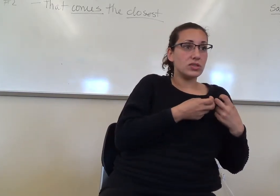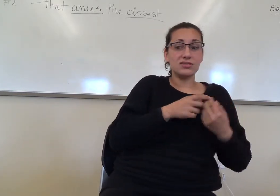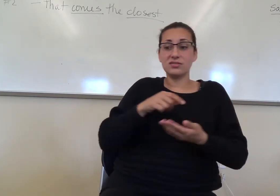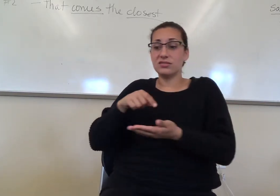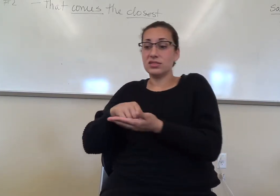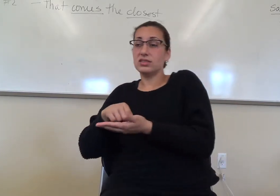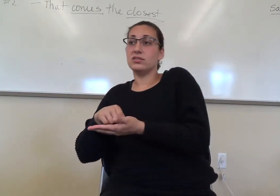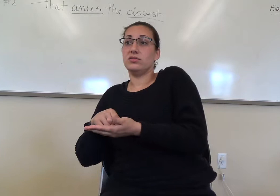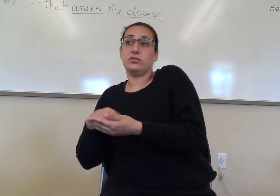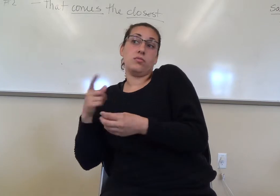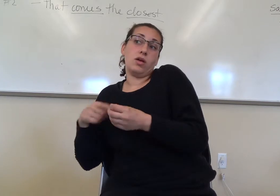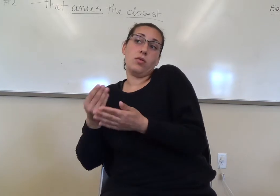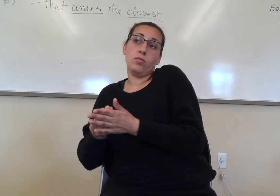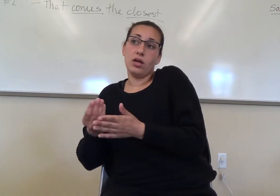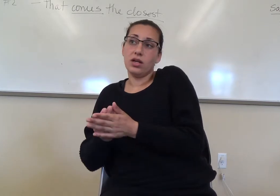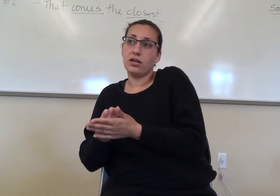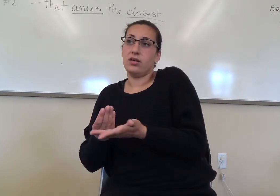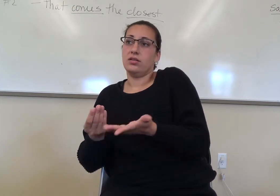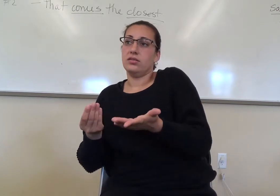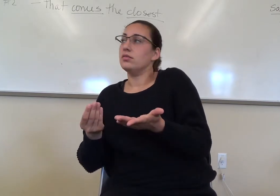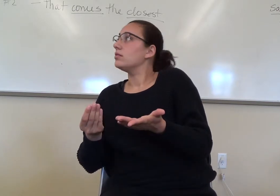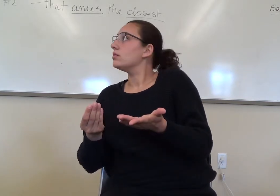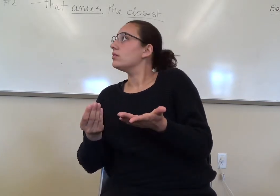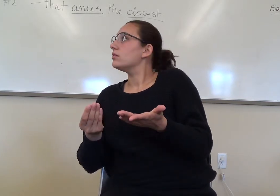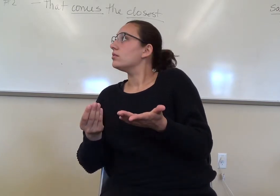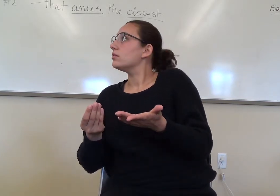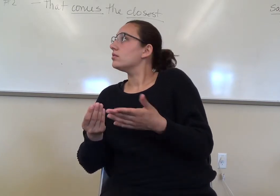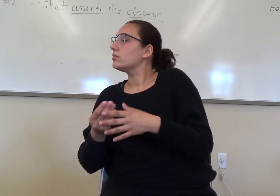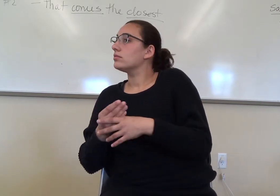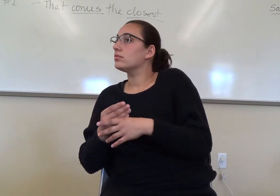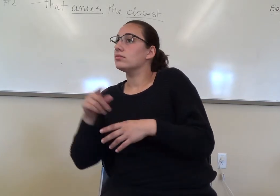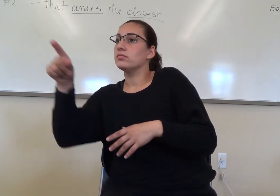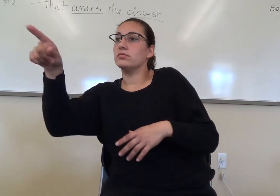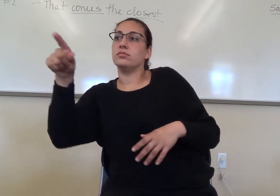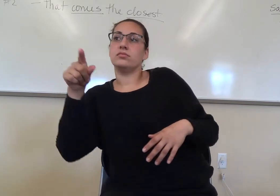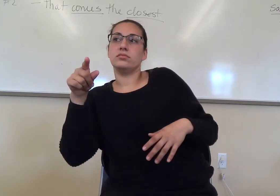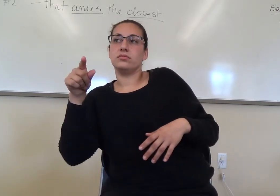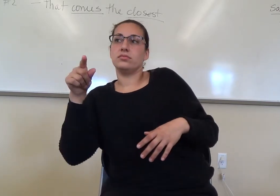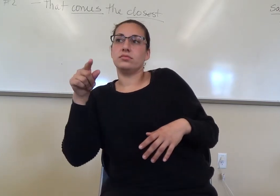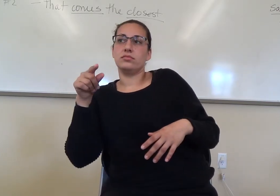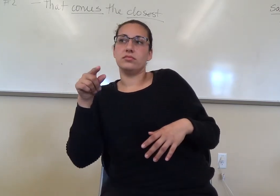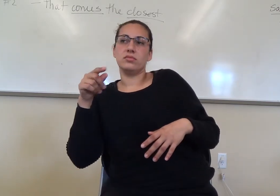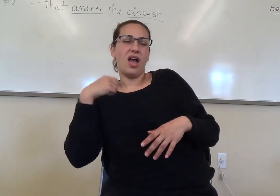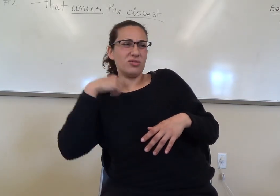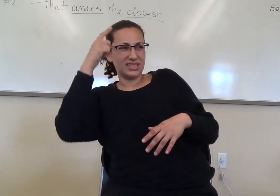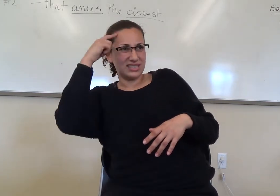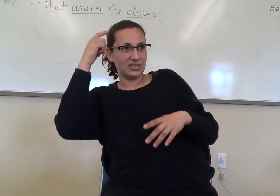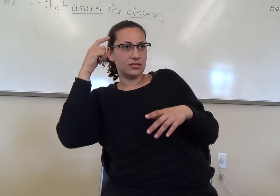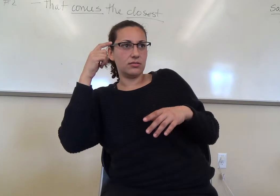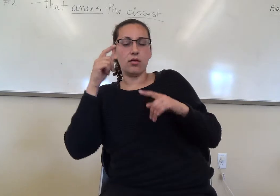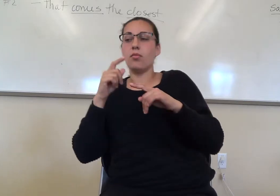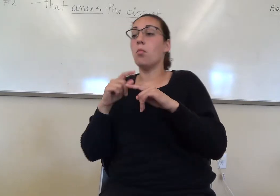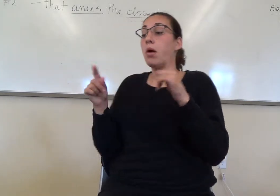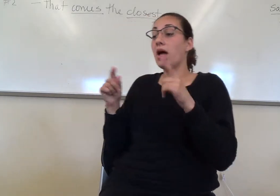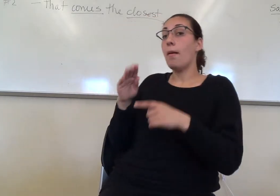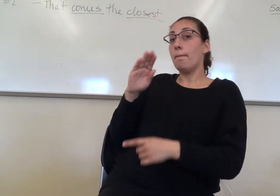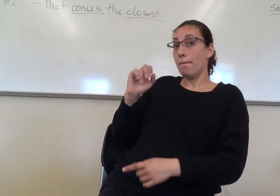thinking, I was. Well, Bill Clinton had other sexual problems. That's what